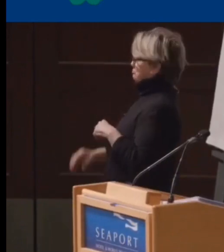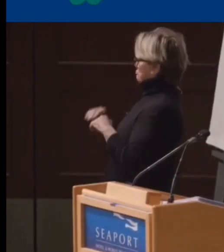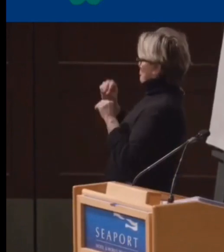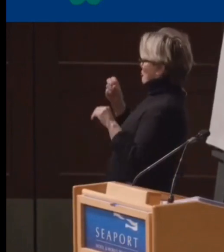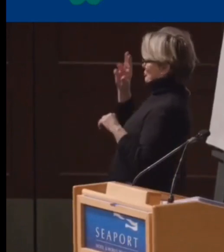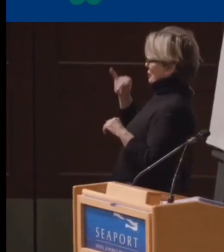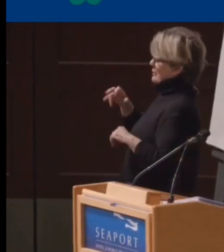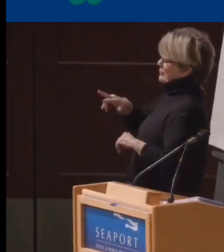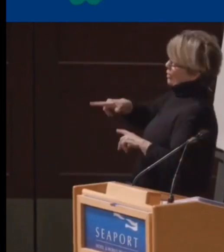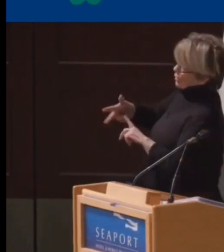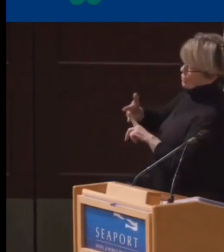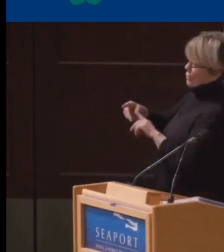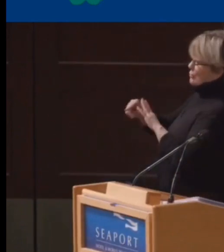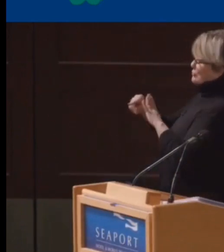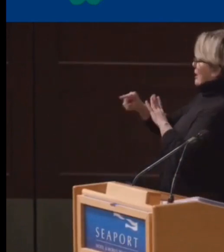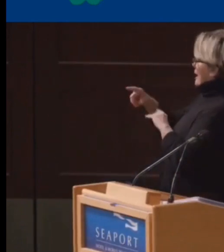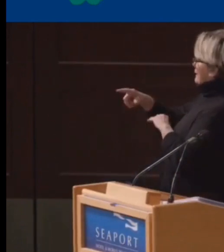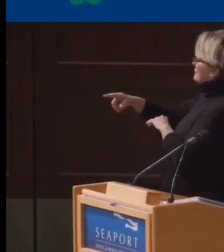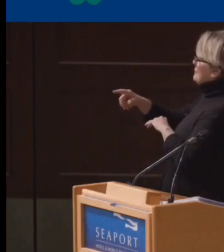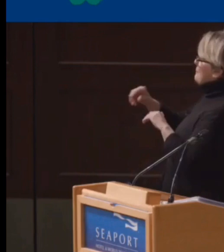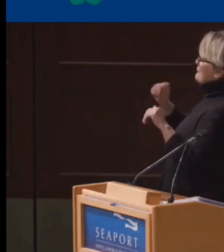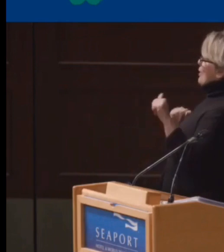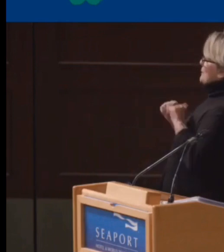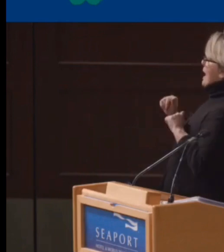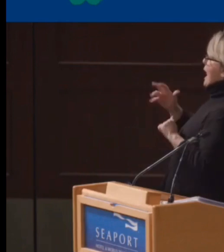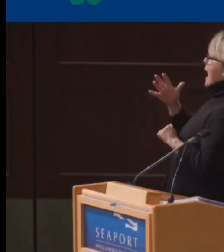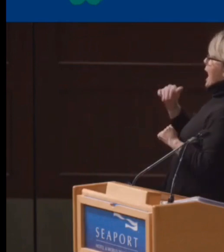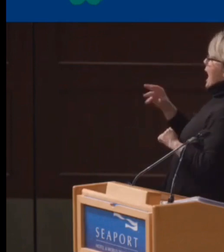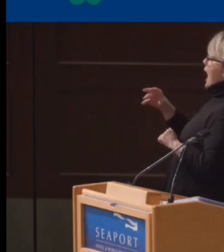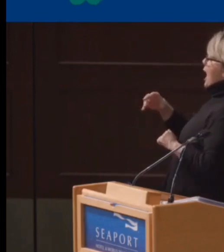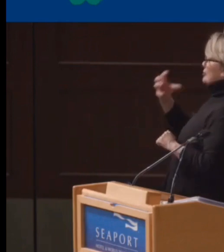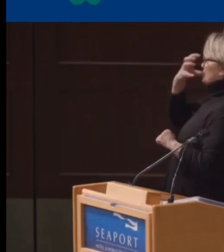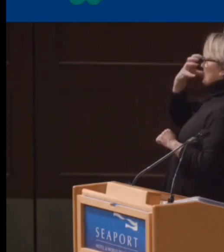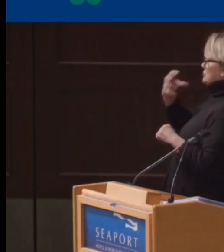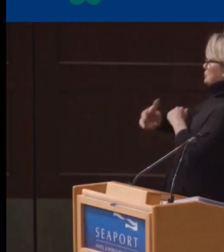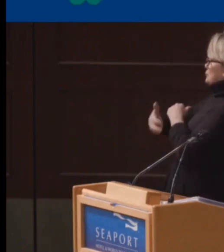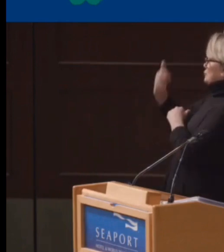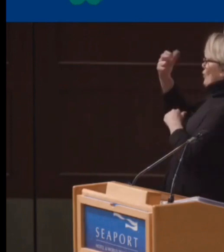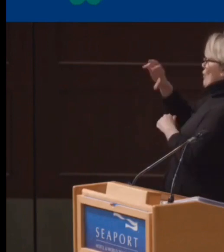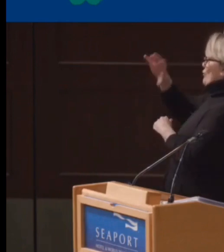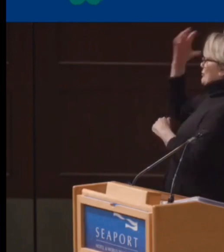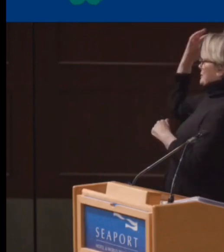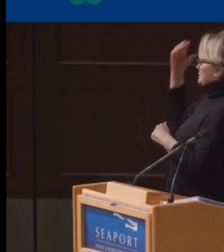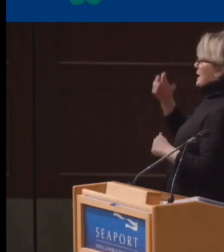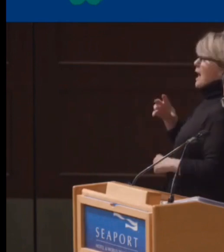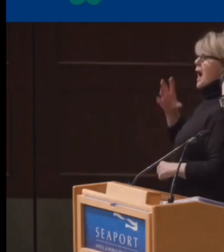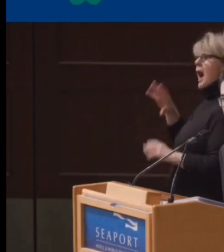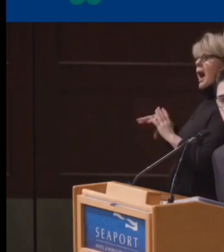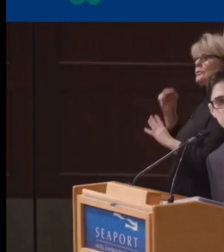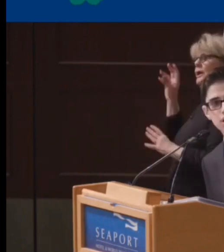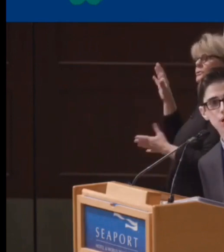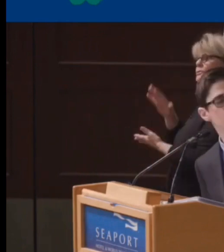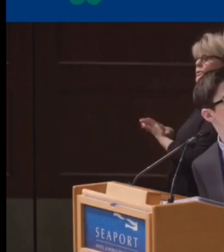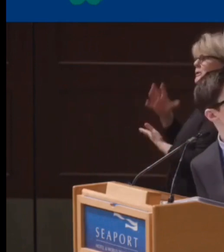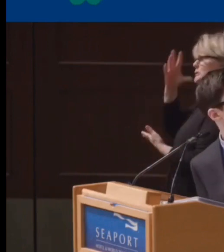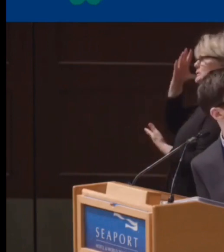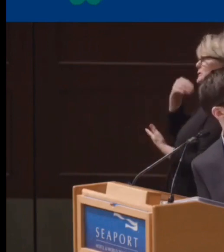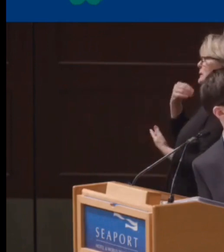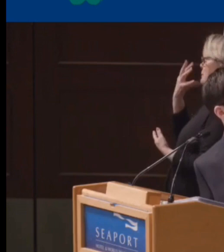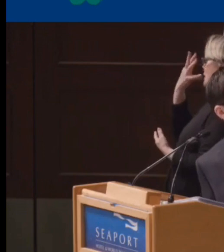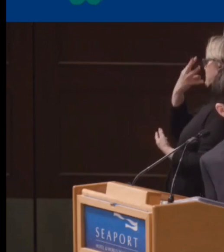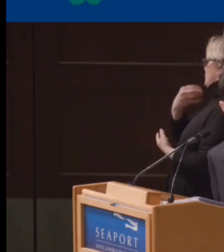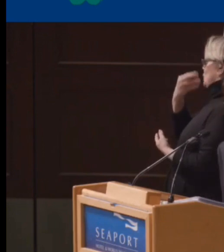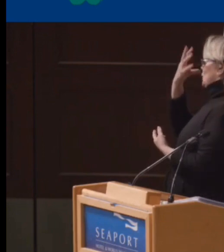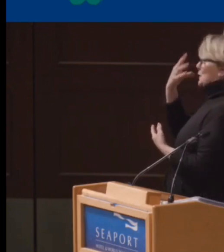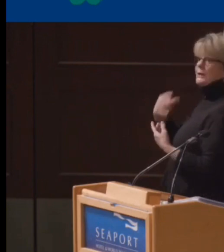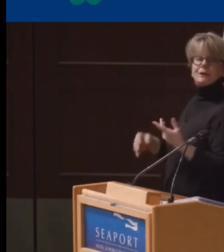grade performance of How the Grinch Stole Christmas. Outside of school, I had a lead role in Sleeping Beauty and The Jungle Book through